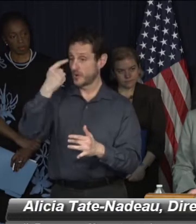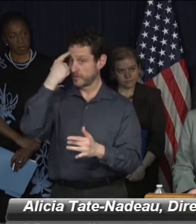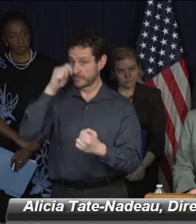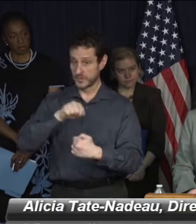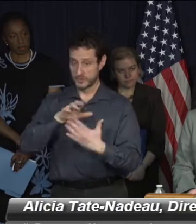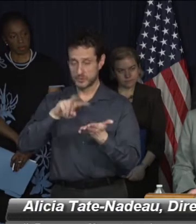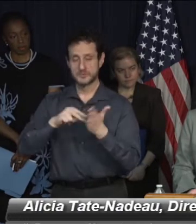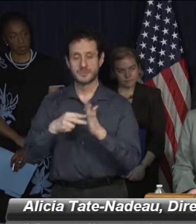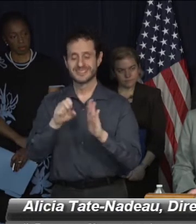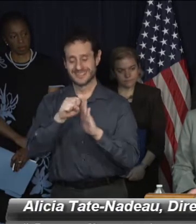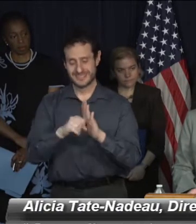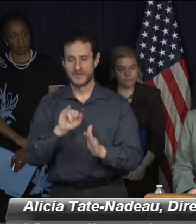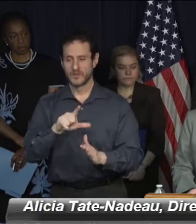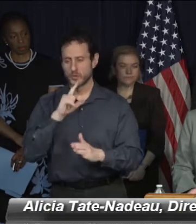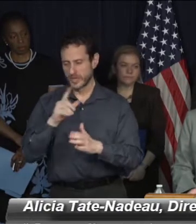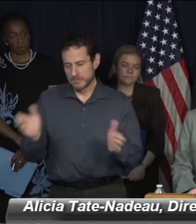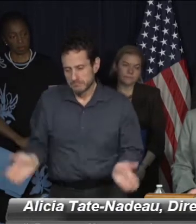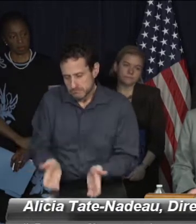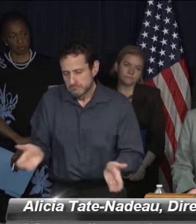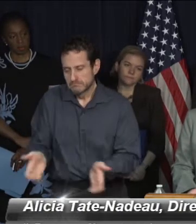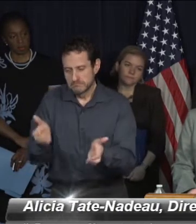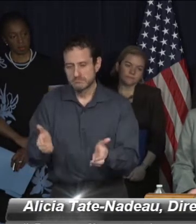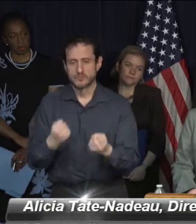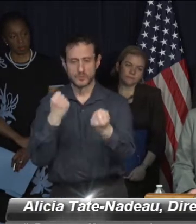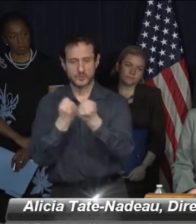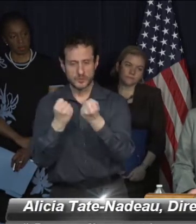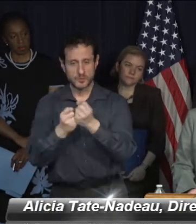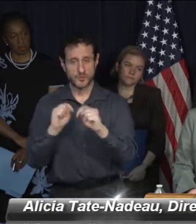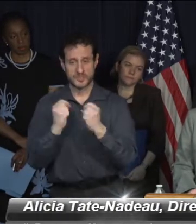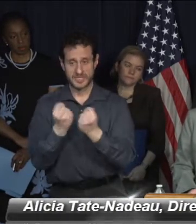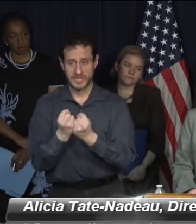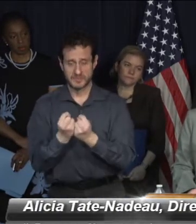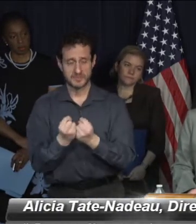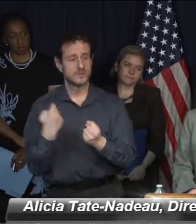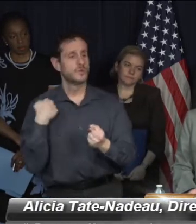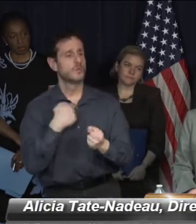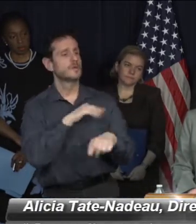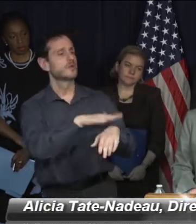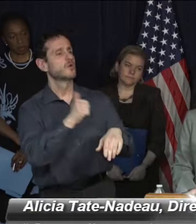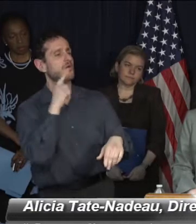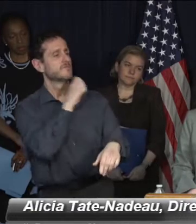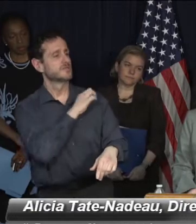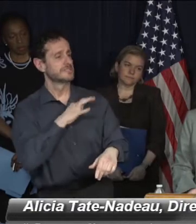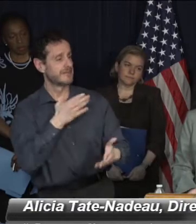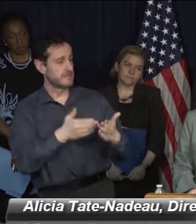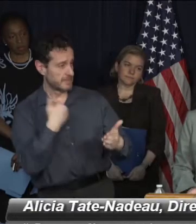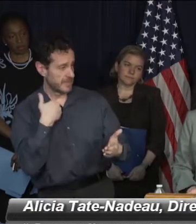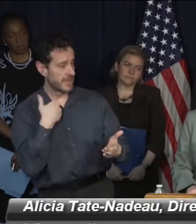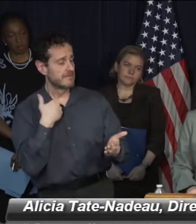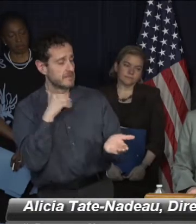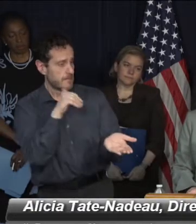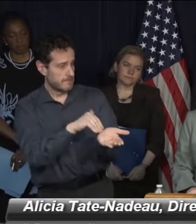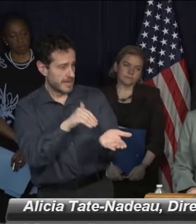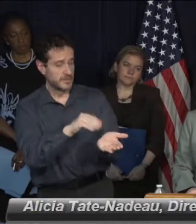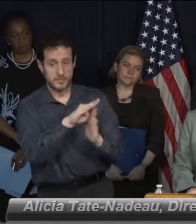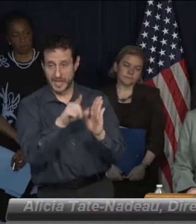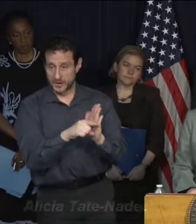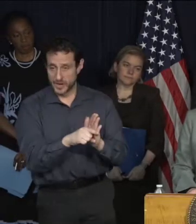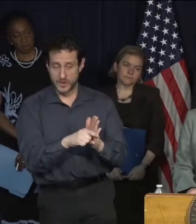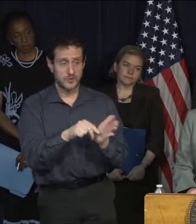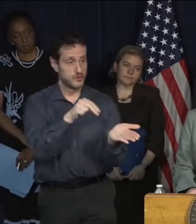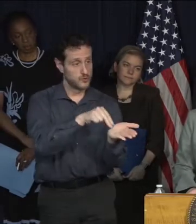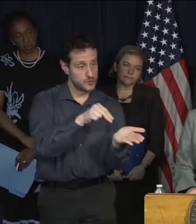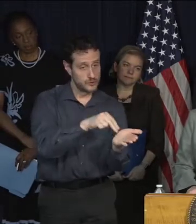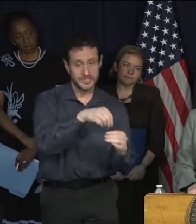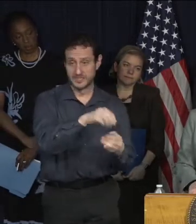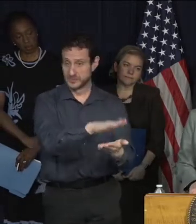to activate mobile support teams, call on personnel who may have medical backgrounds, such as nurses in schools.